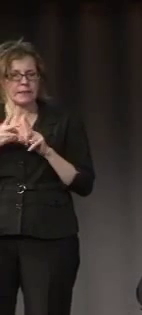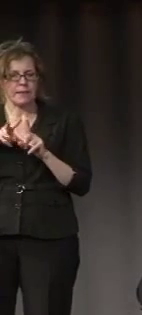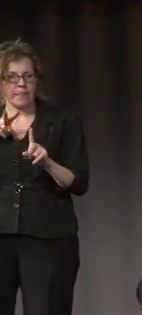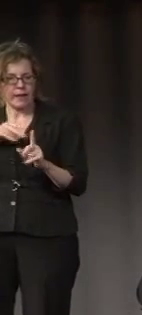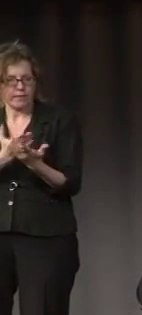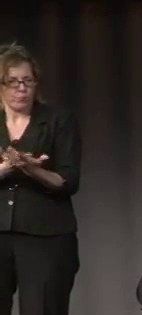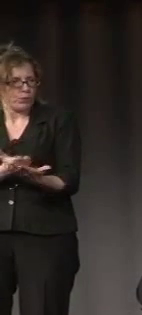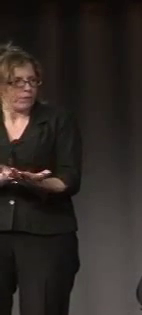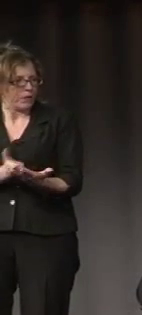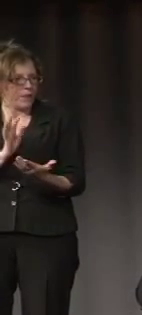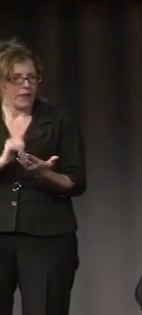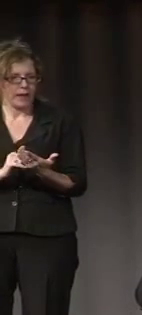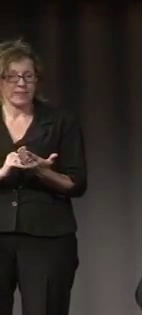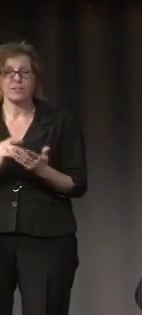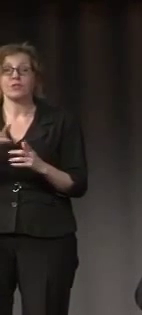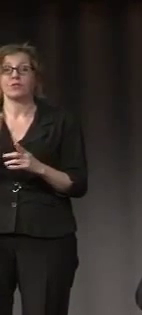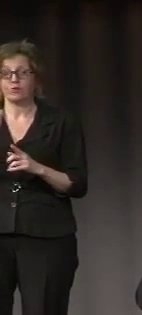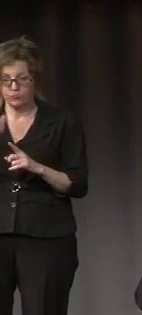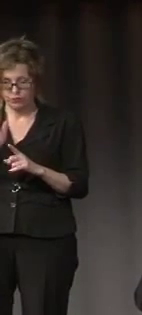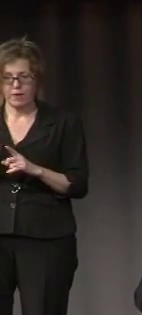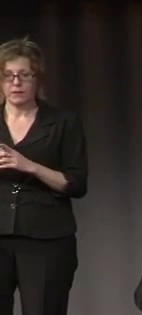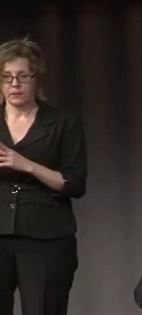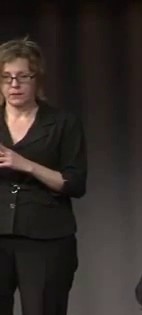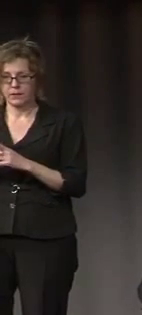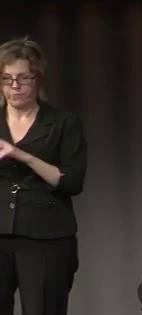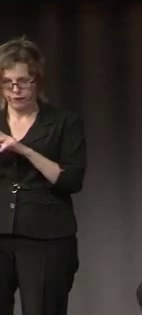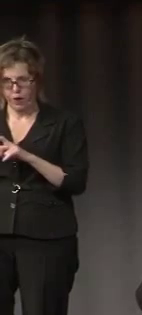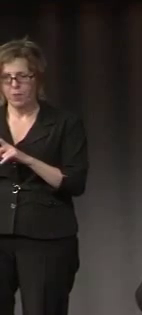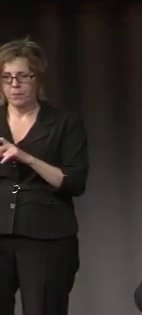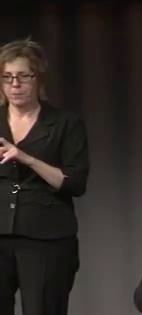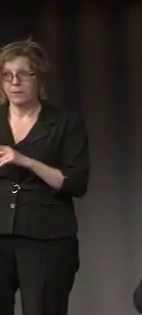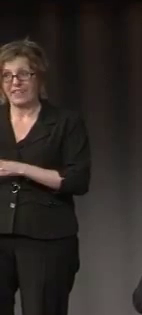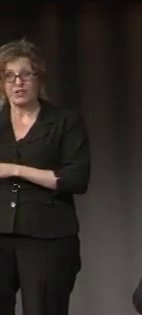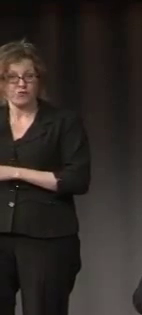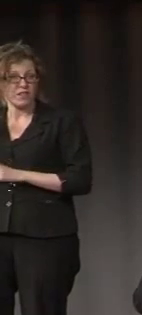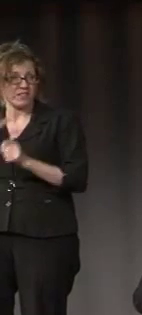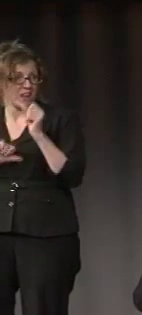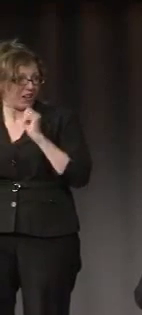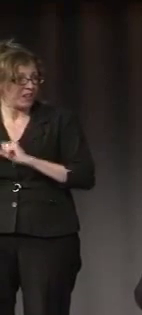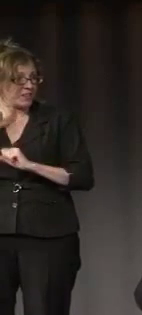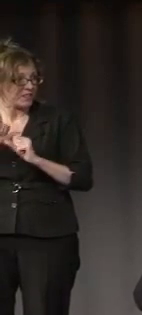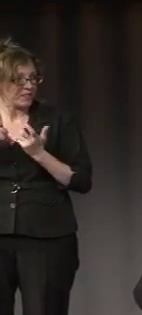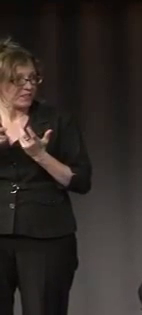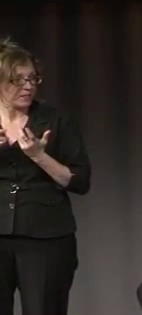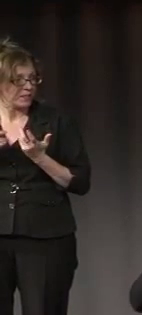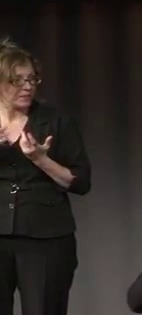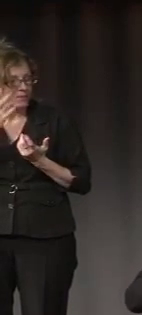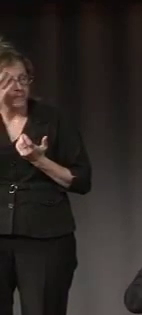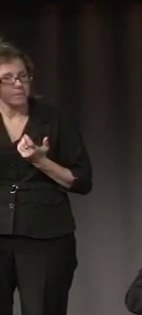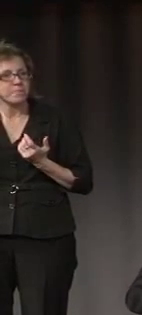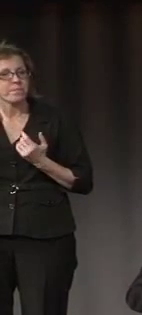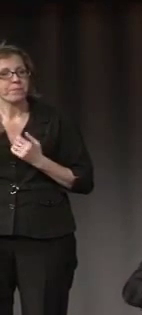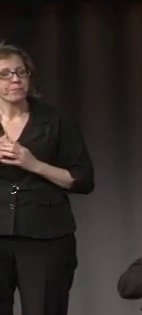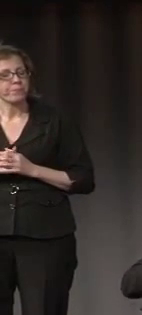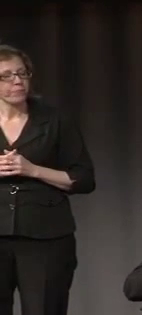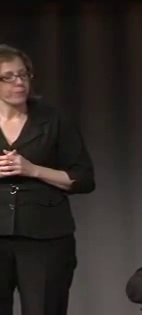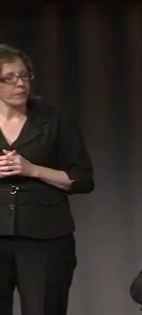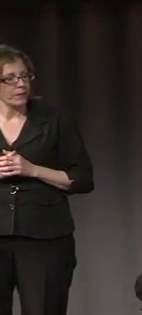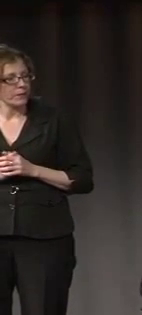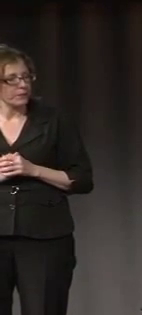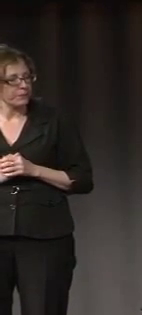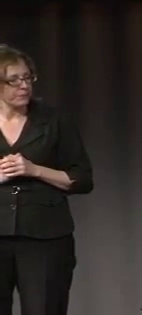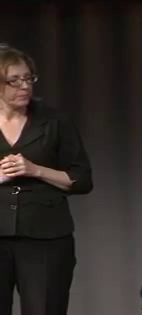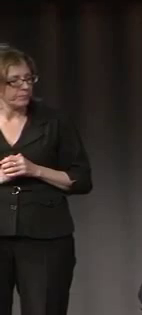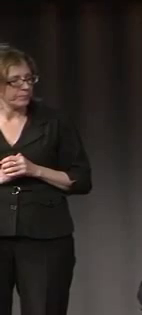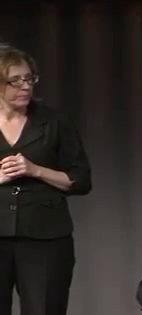which is spread out as well in the history of science, sociology. It's not that different, even though, of course,